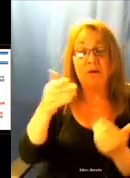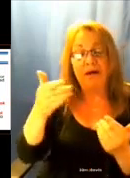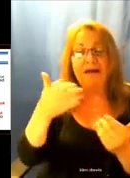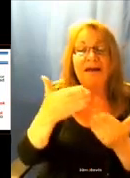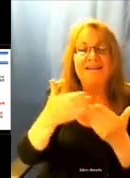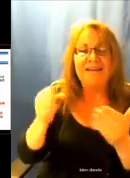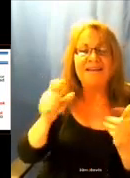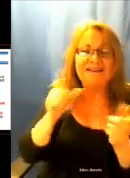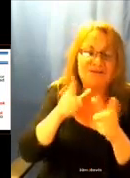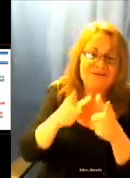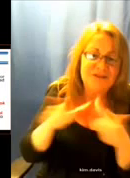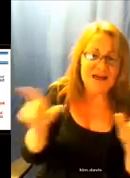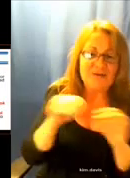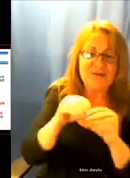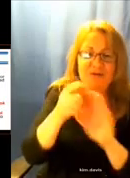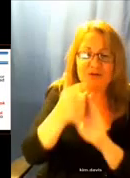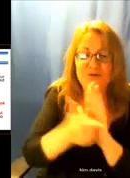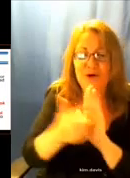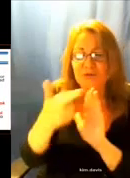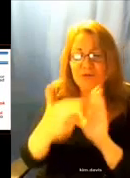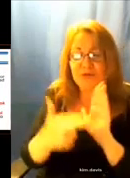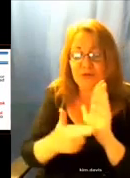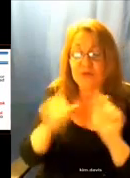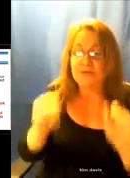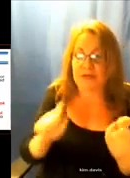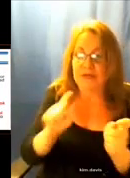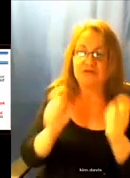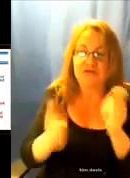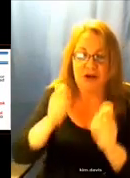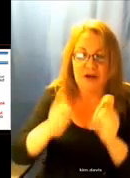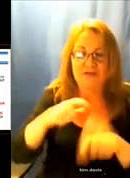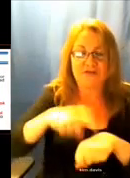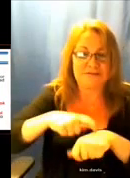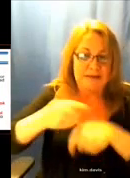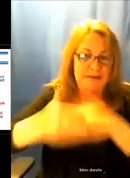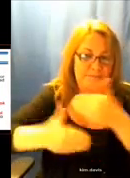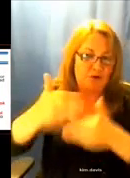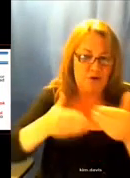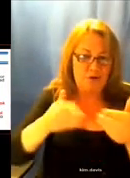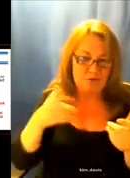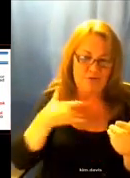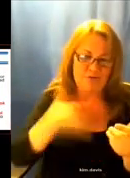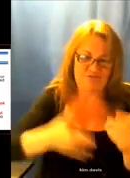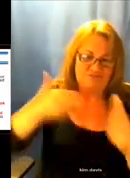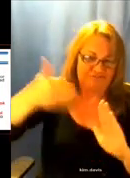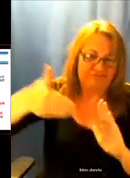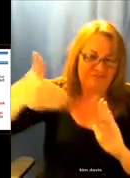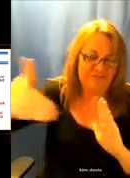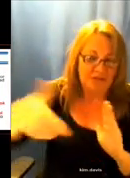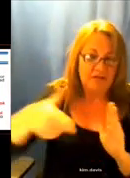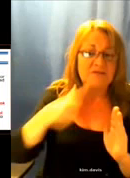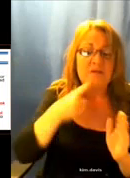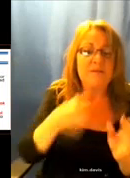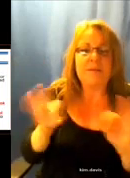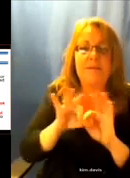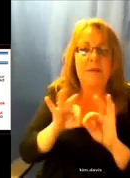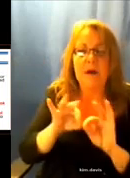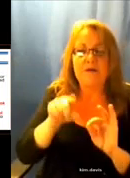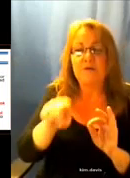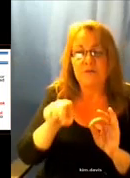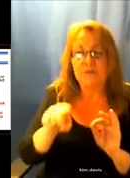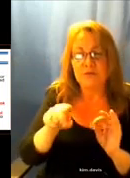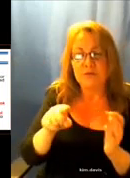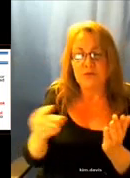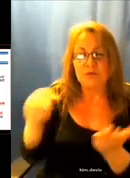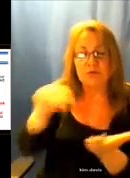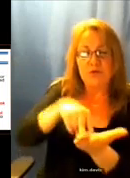then connected with that handbook at that time, all the legal rules and regulations based on the time of July